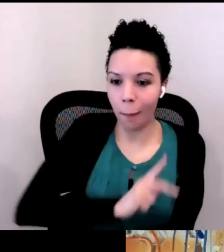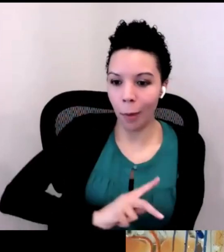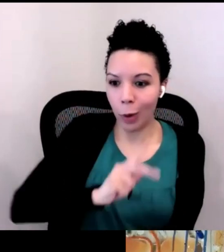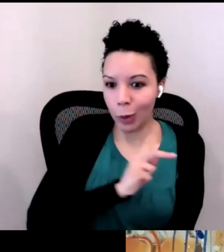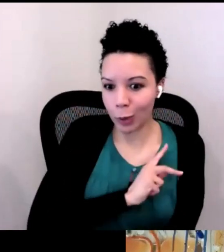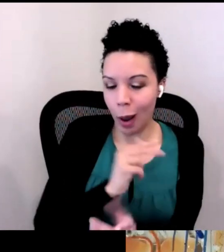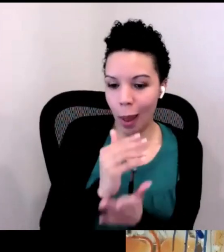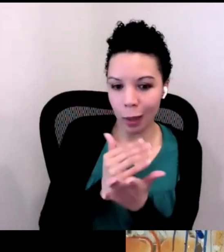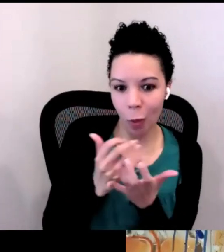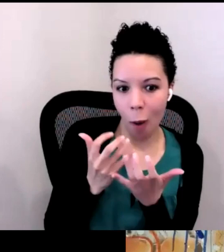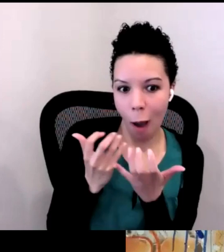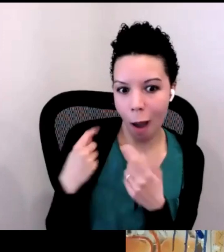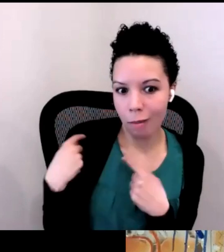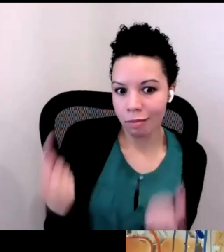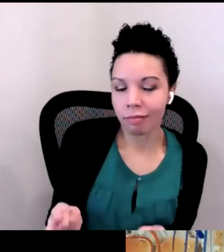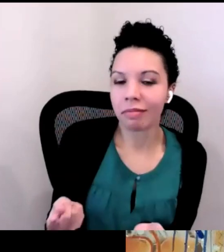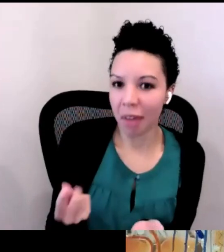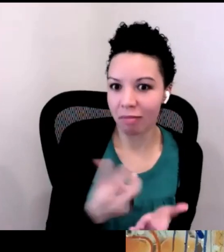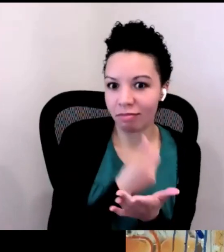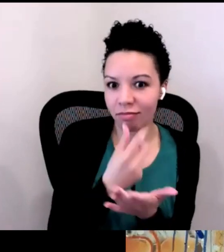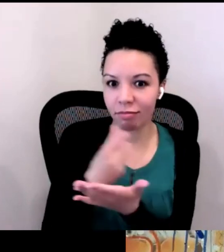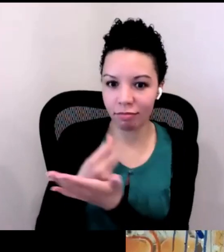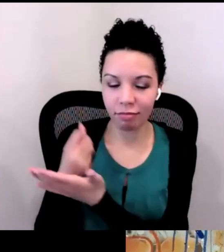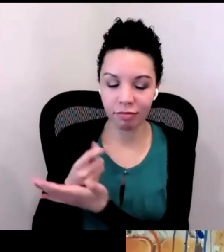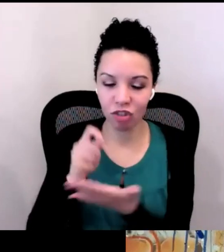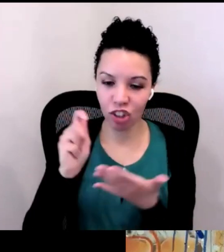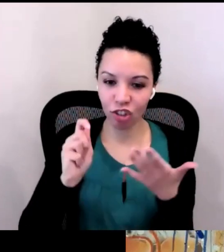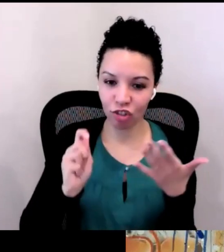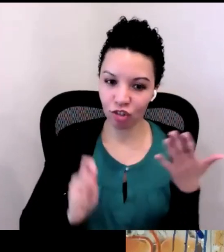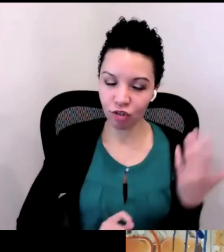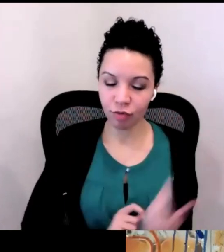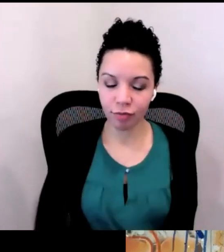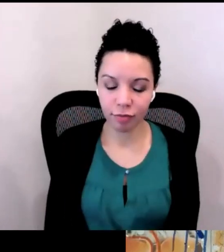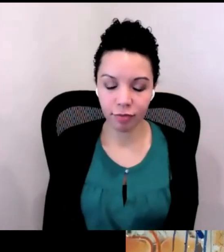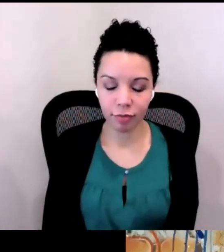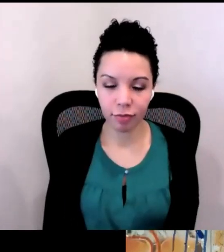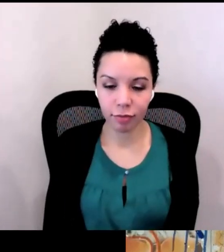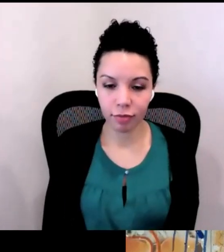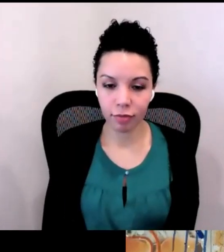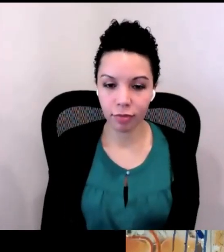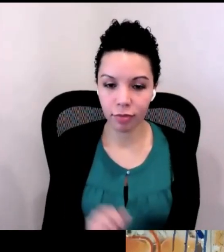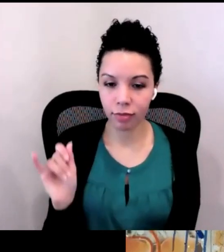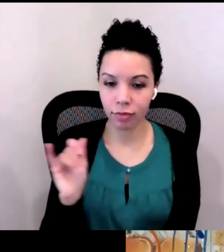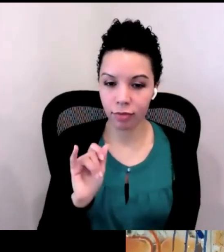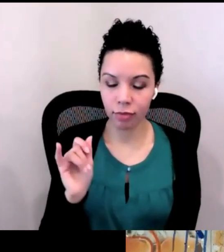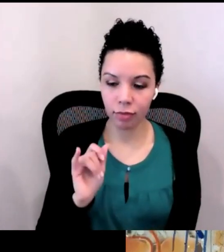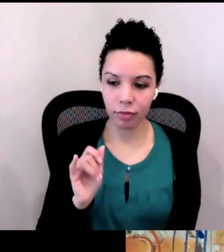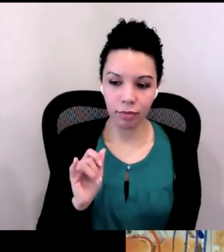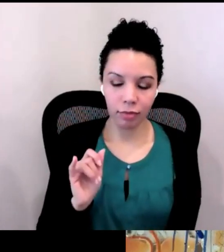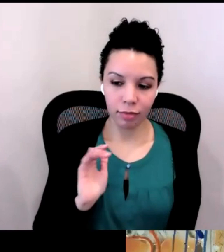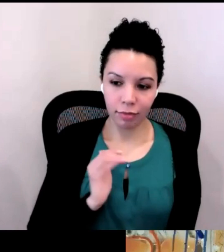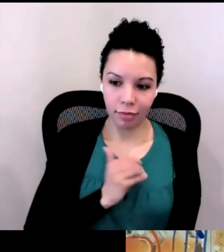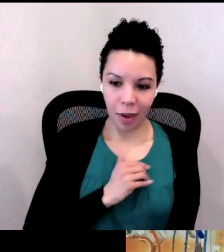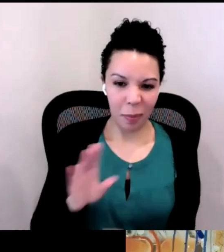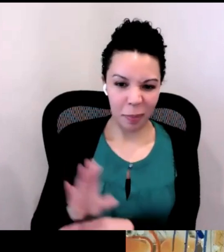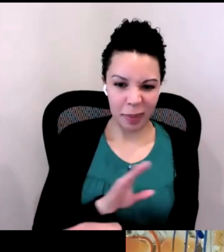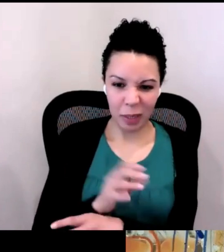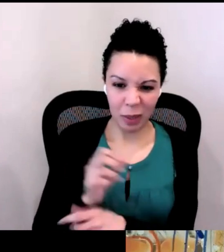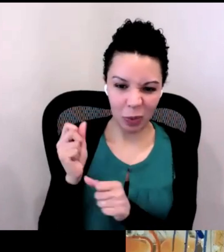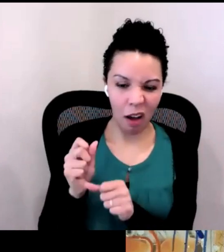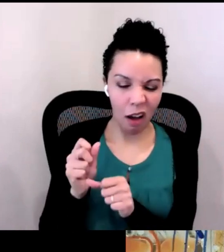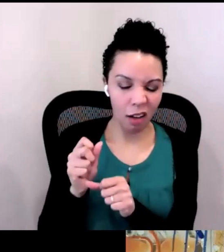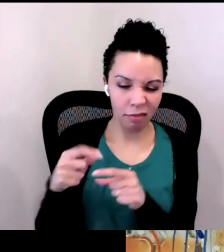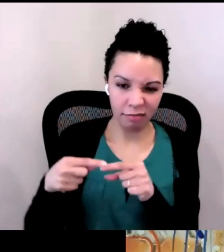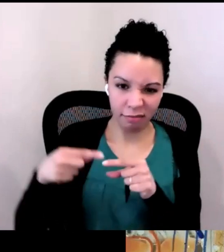list. And because we are so strong in what we do year round, people are leaning on